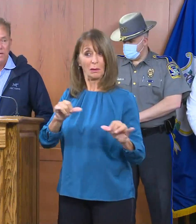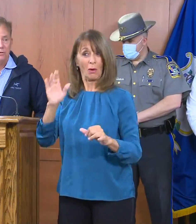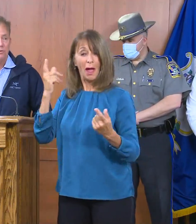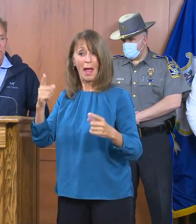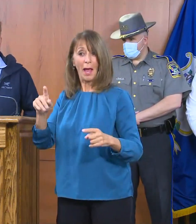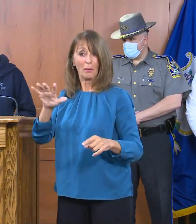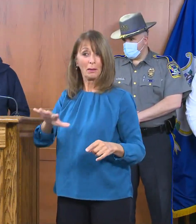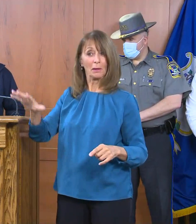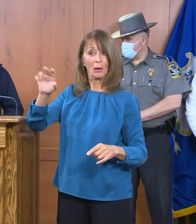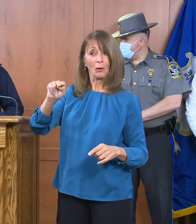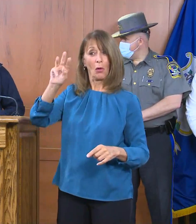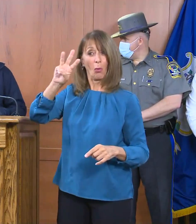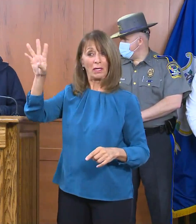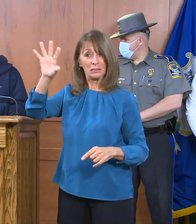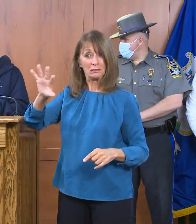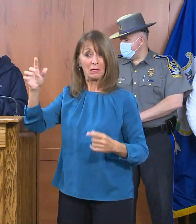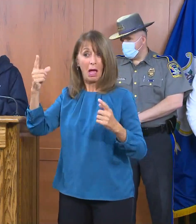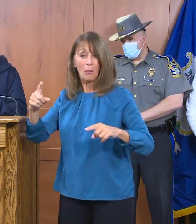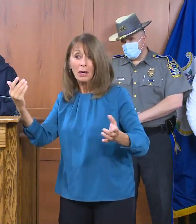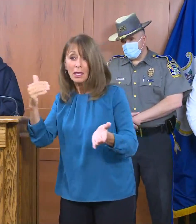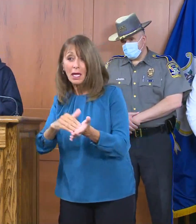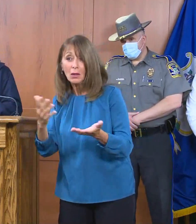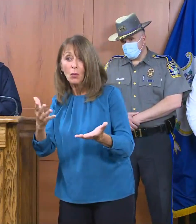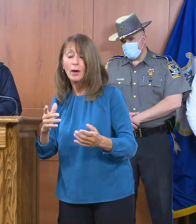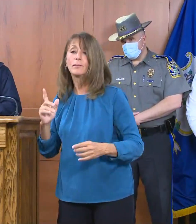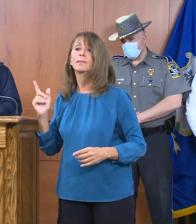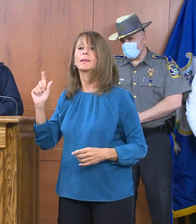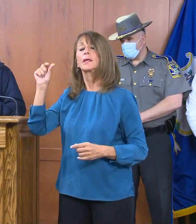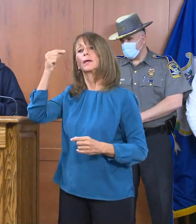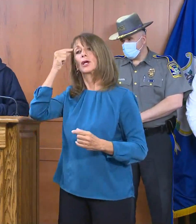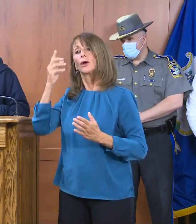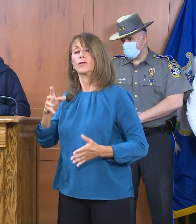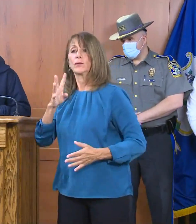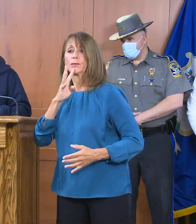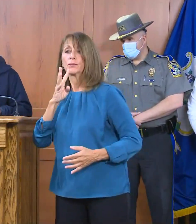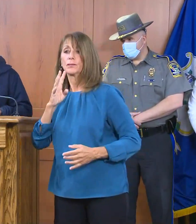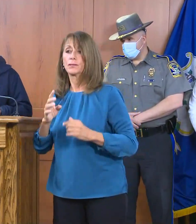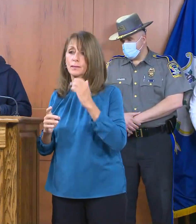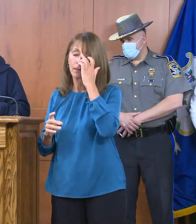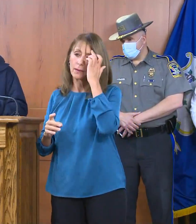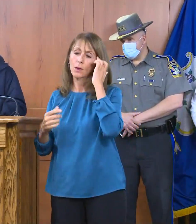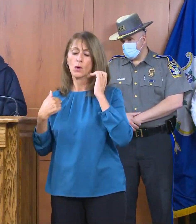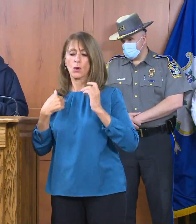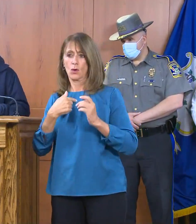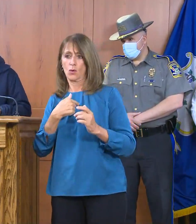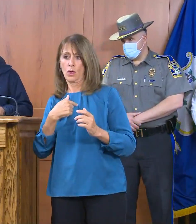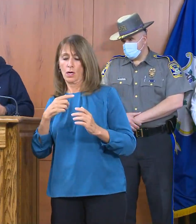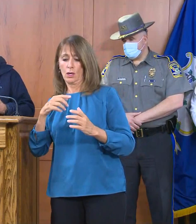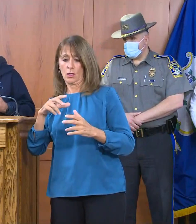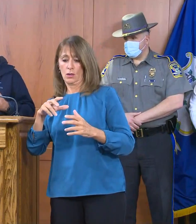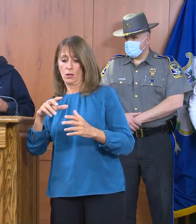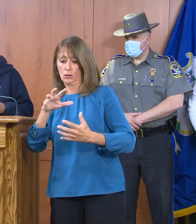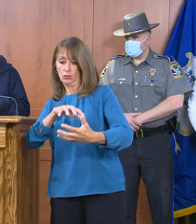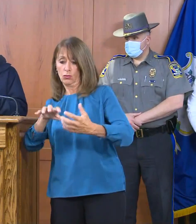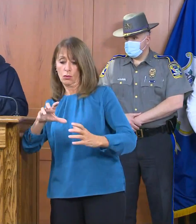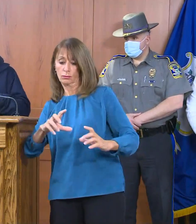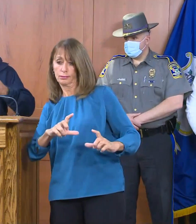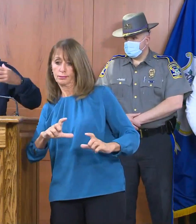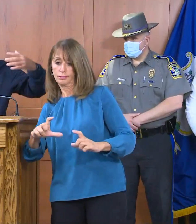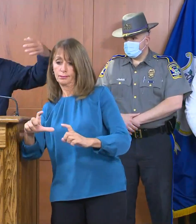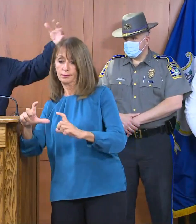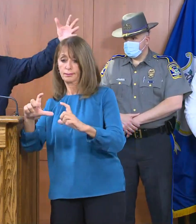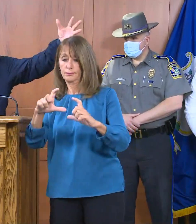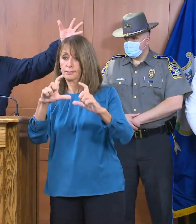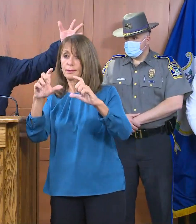Yeah, I'm going to introduce David to Doug. I can just tell you right now, you looked at the track of this storm. It's going right across from